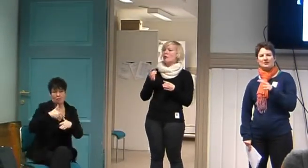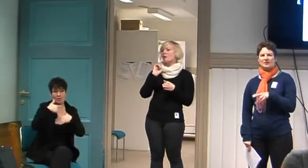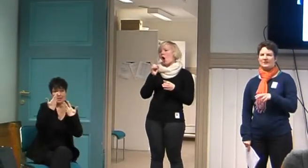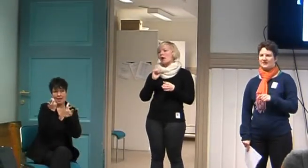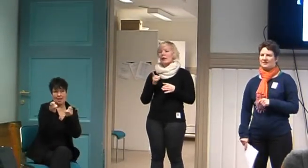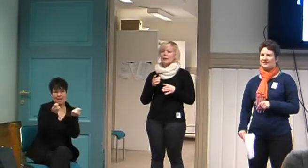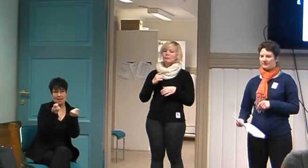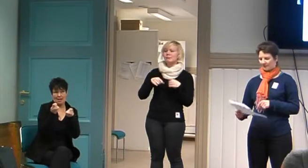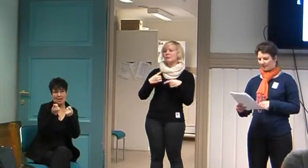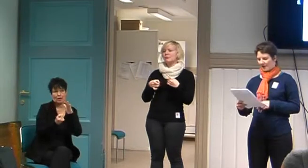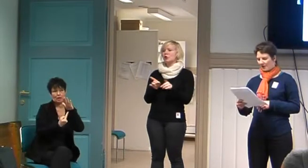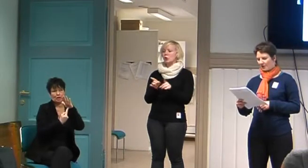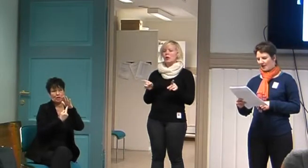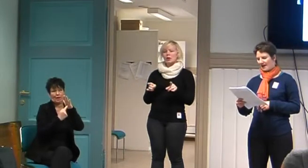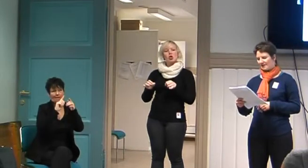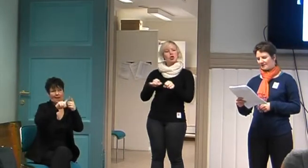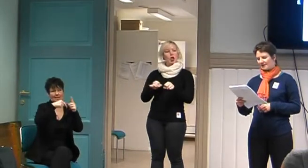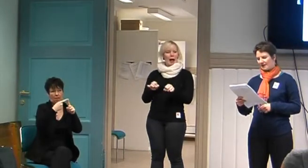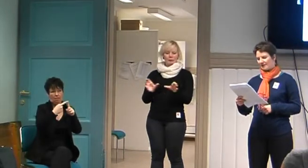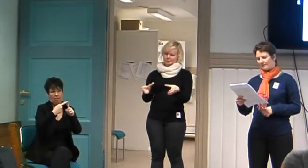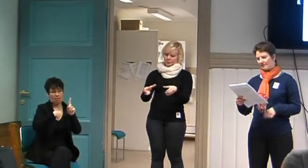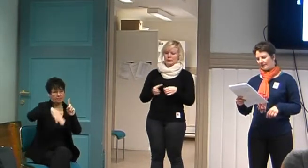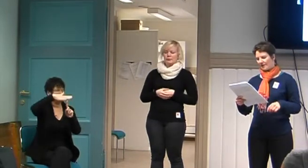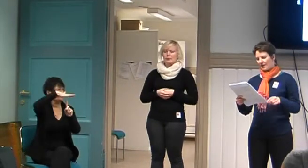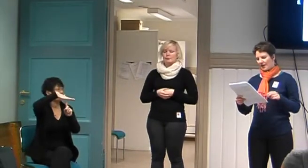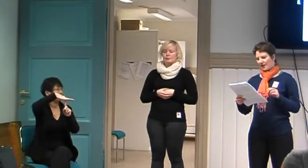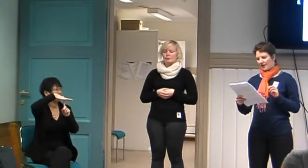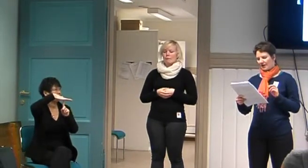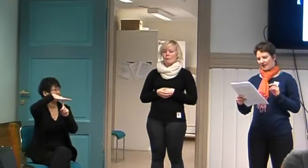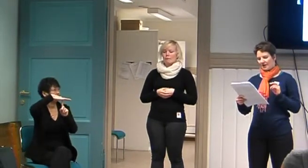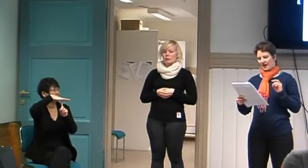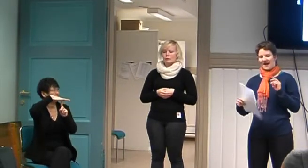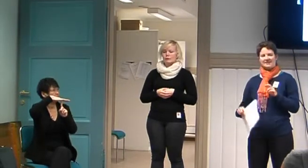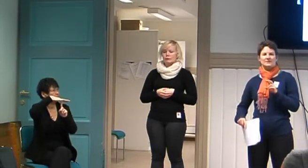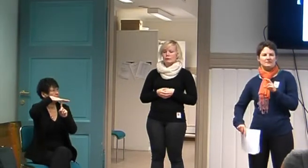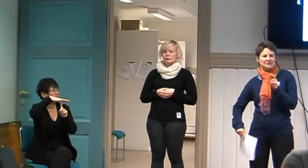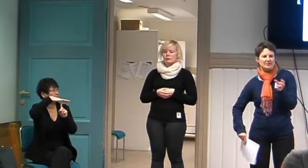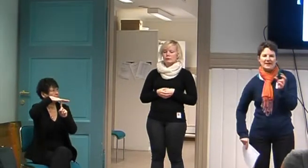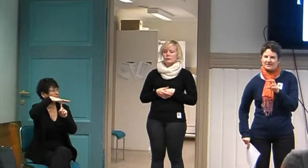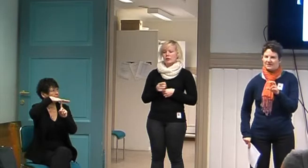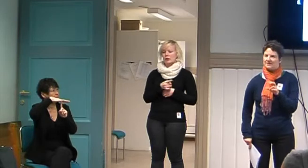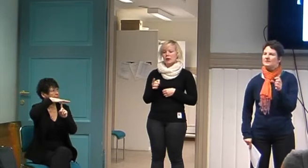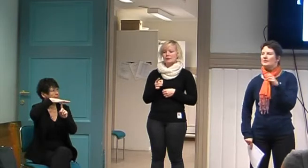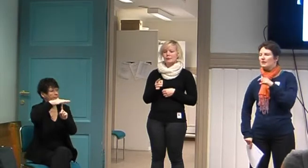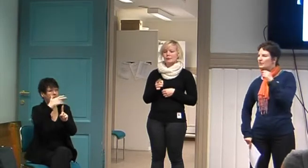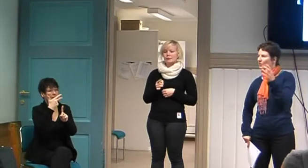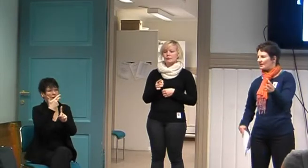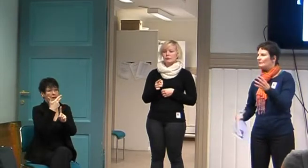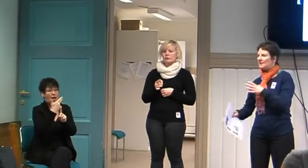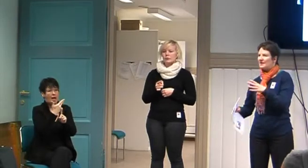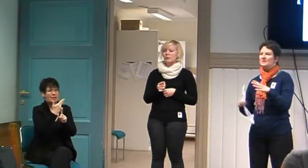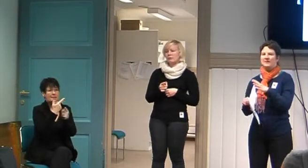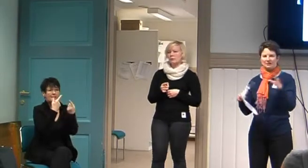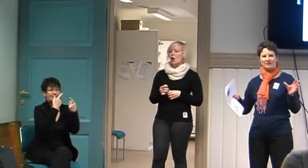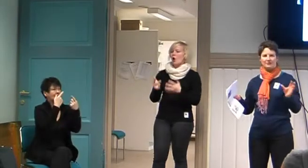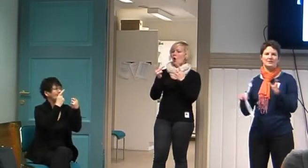by a chief executive who has 8 directors working